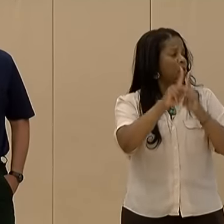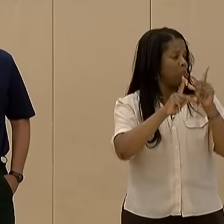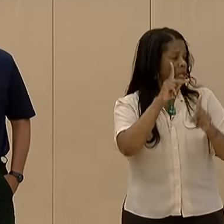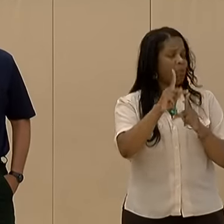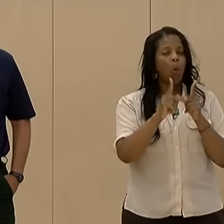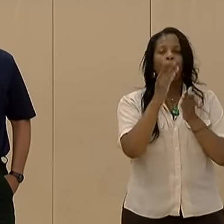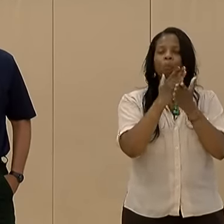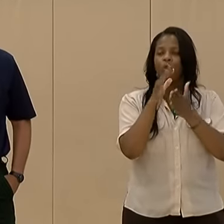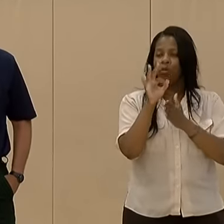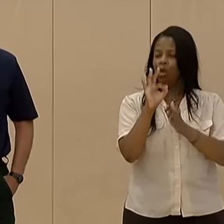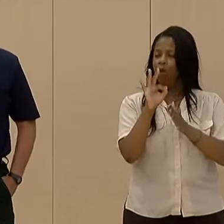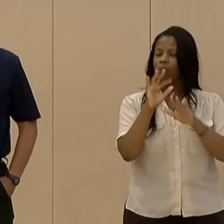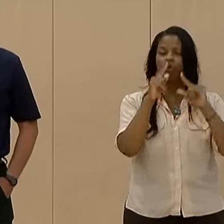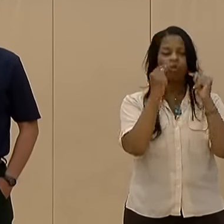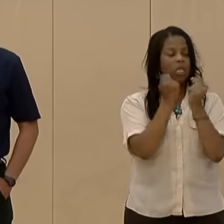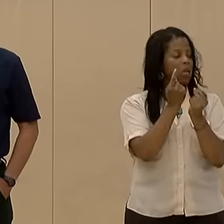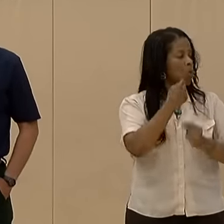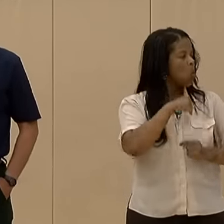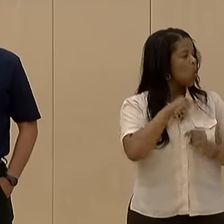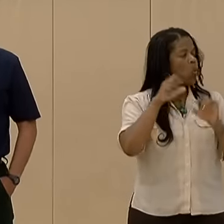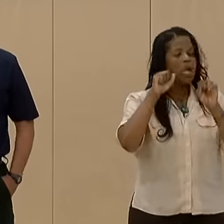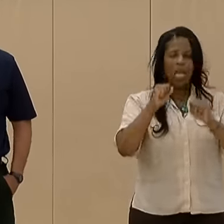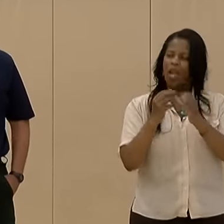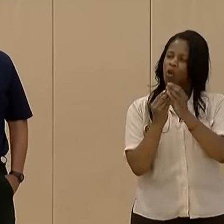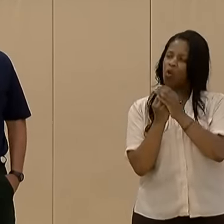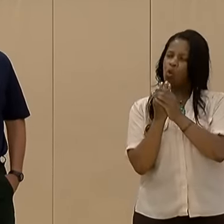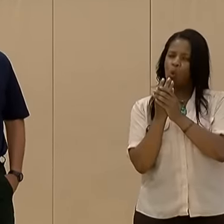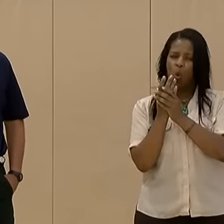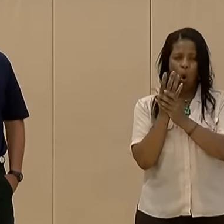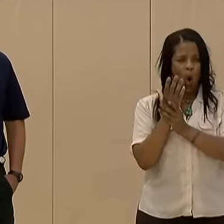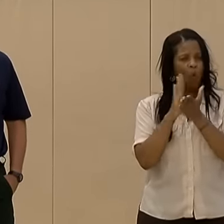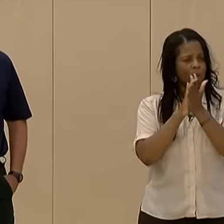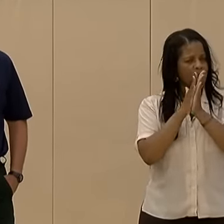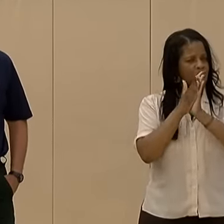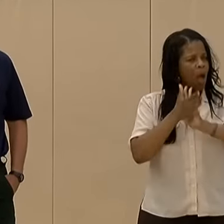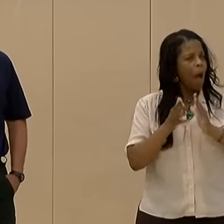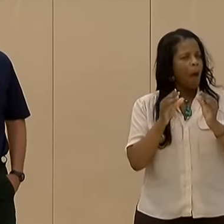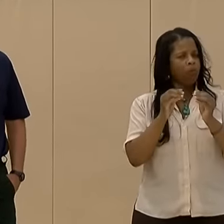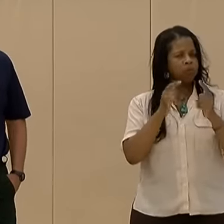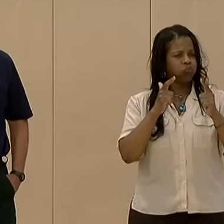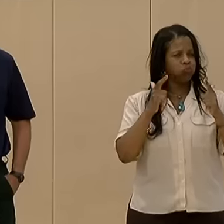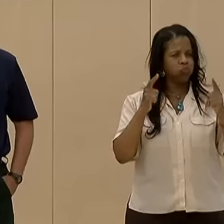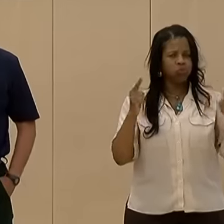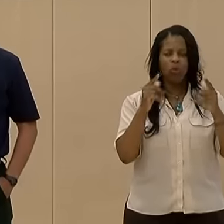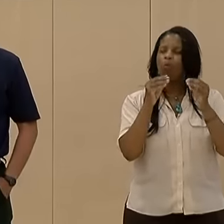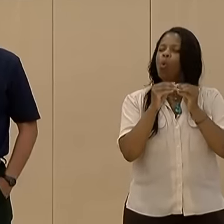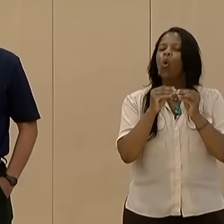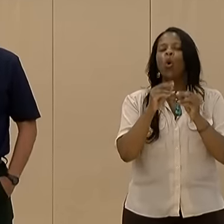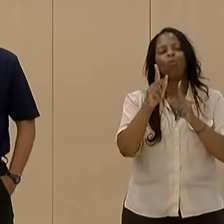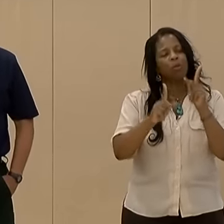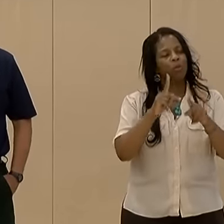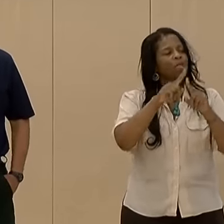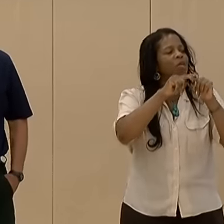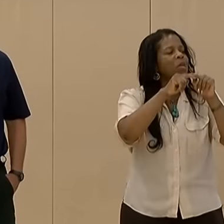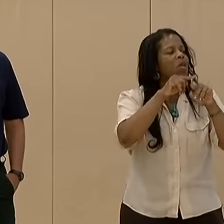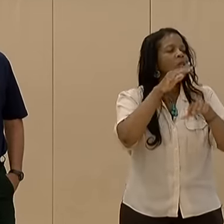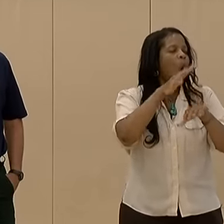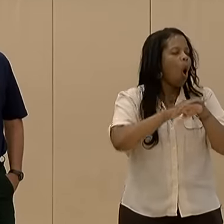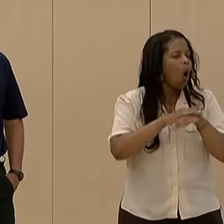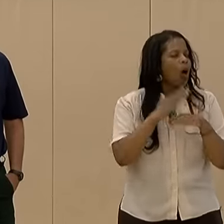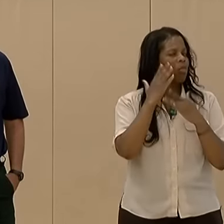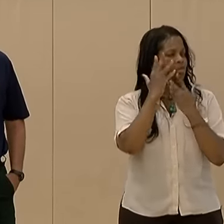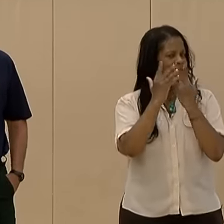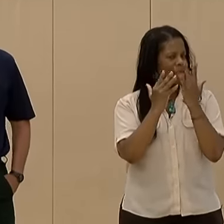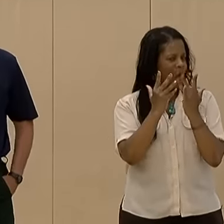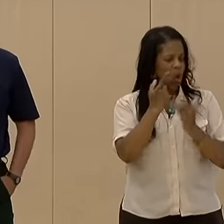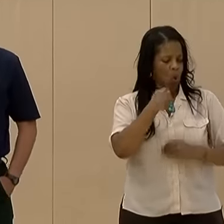team. And then we can grow that core team larger depending upon the needs of the incident. So we